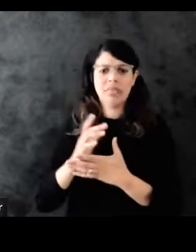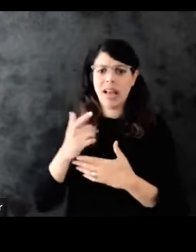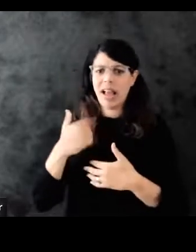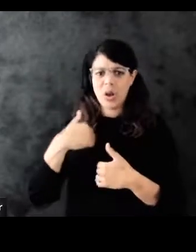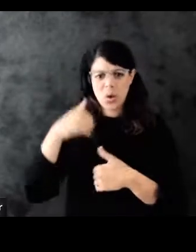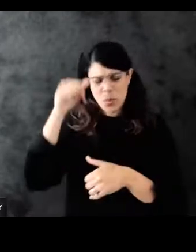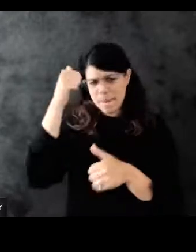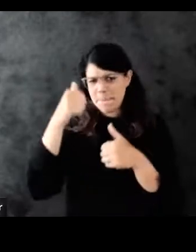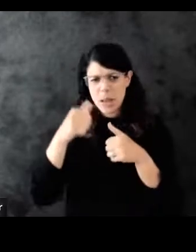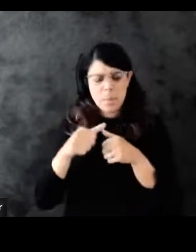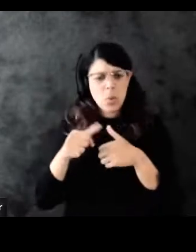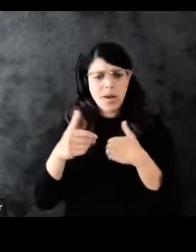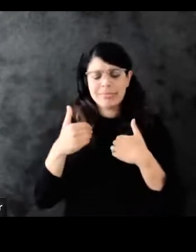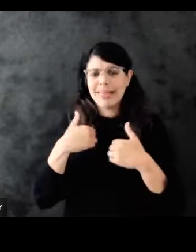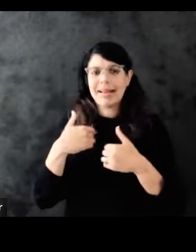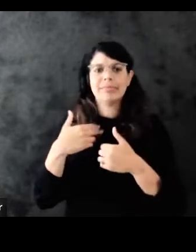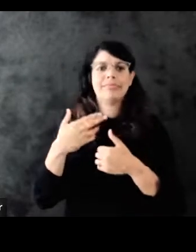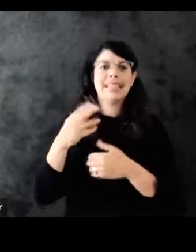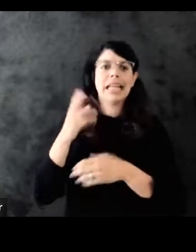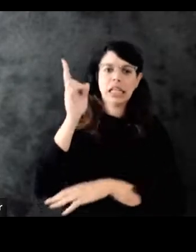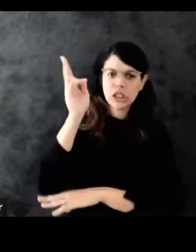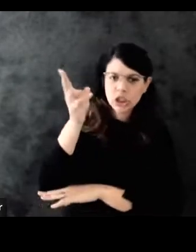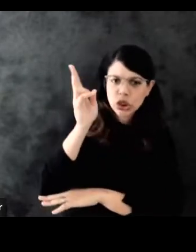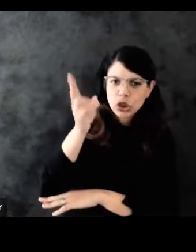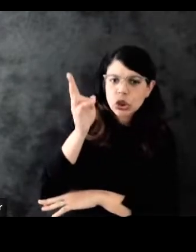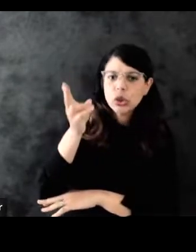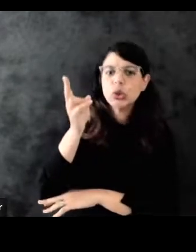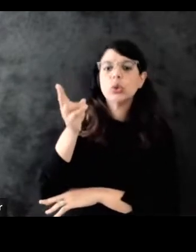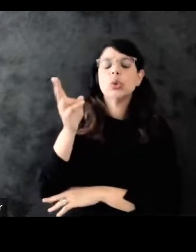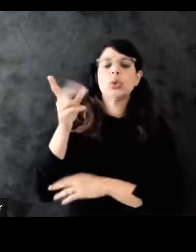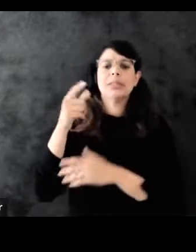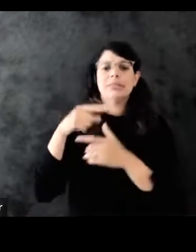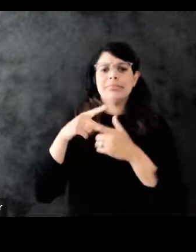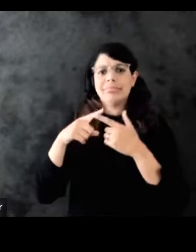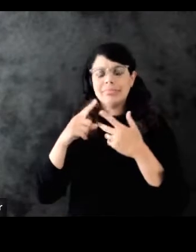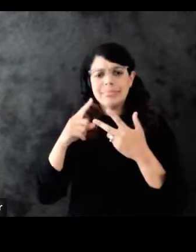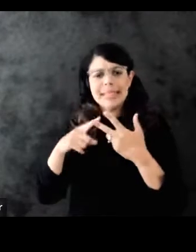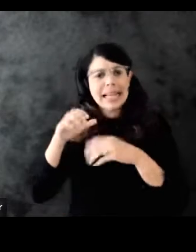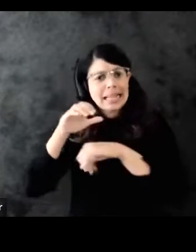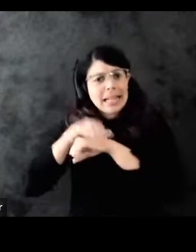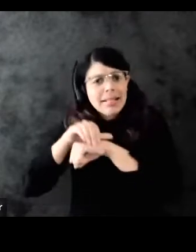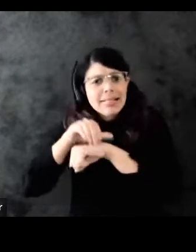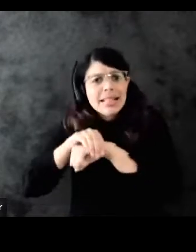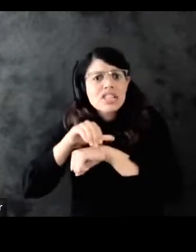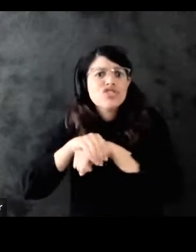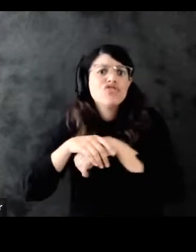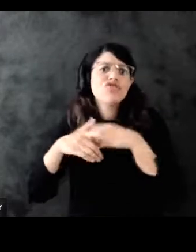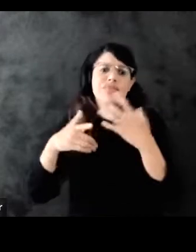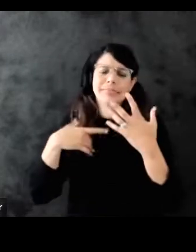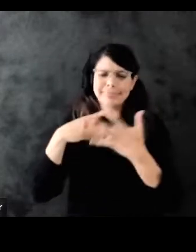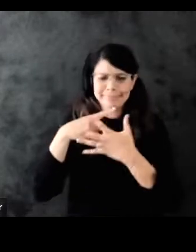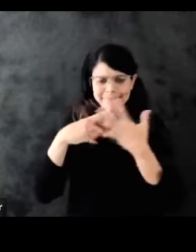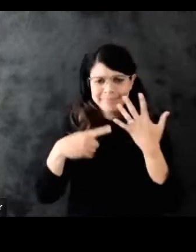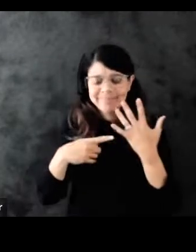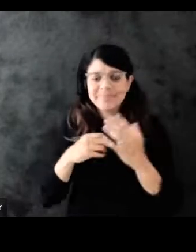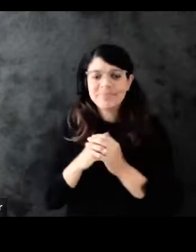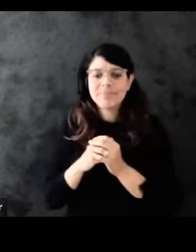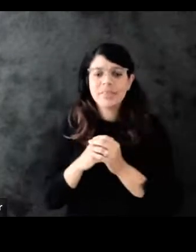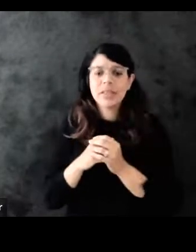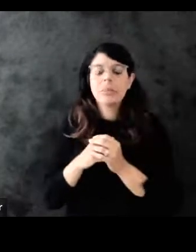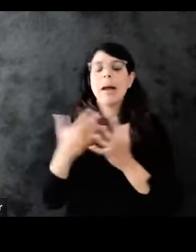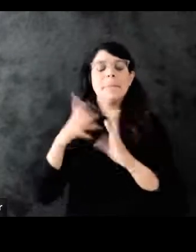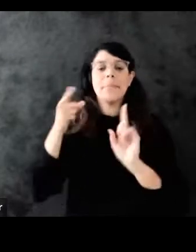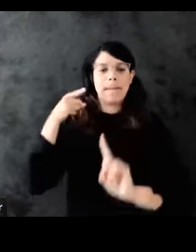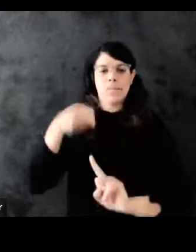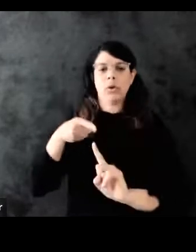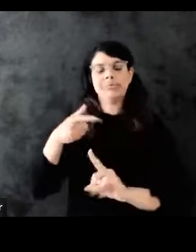forget what the other one was. It was kind of academic, but I got B's and A's in there. Anyway, the point is that I went to community college, East